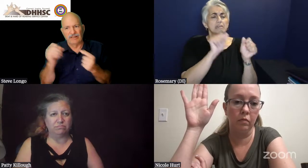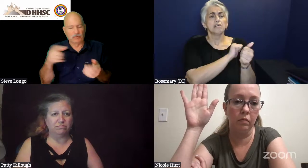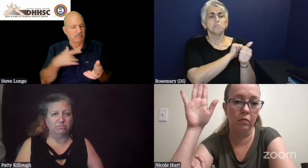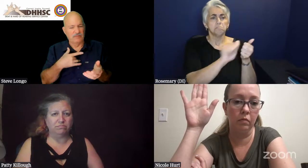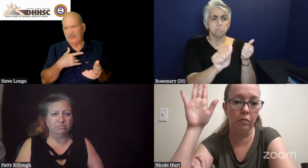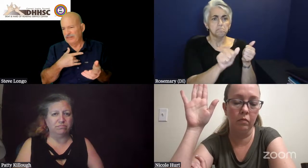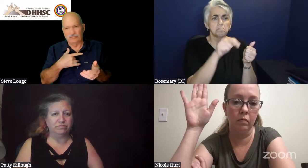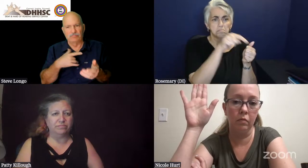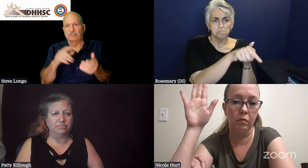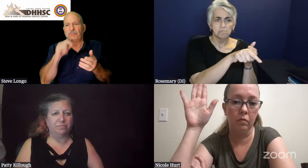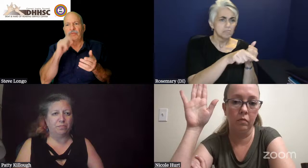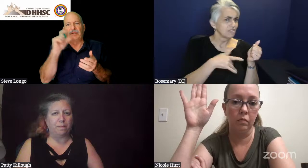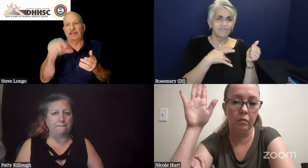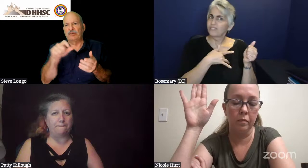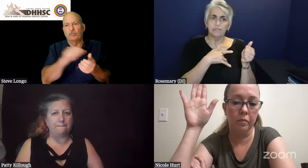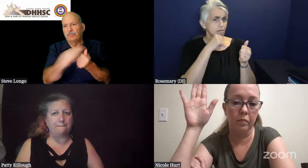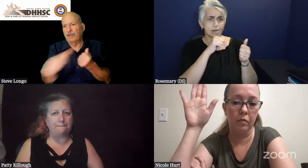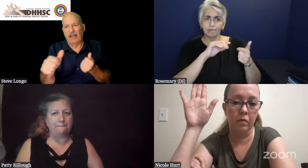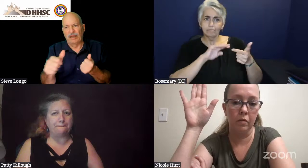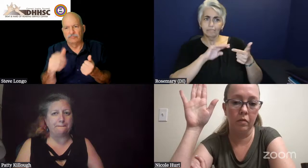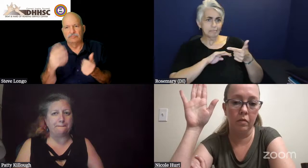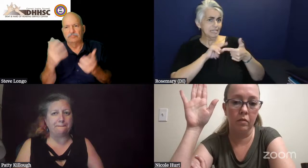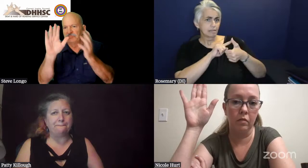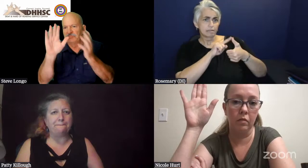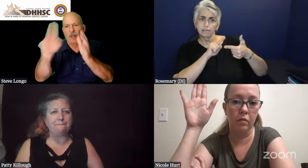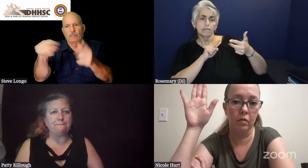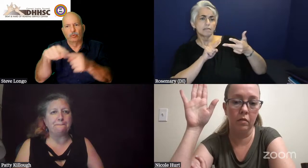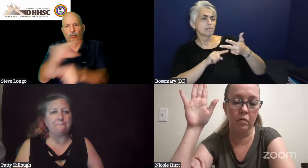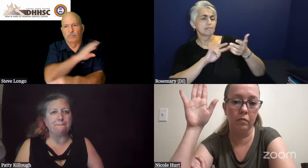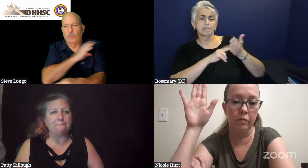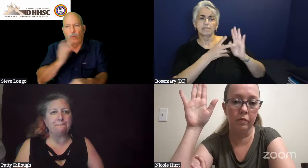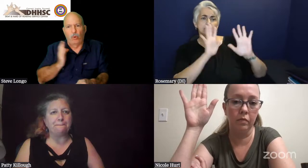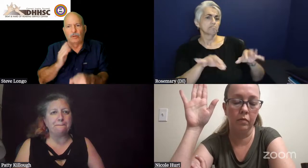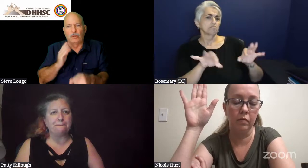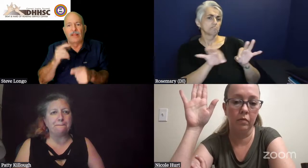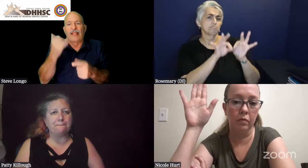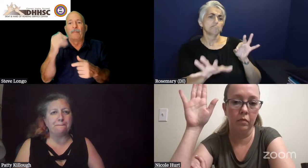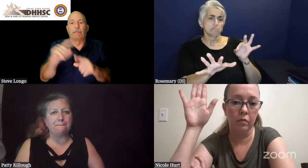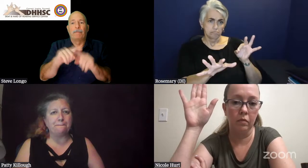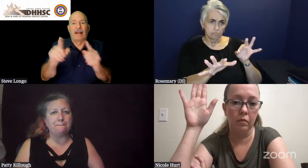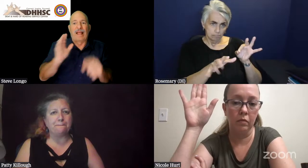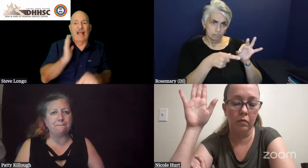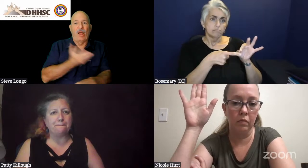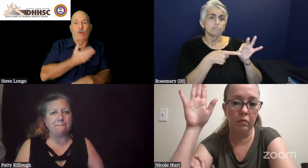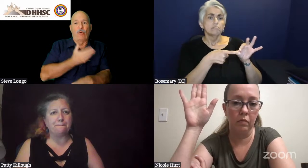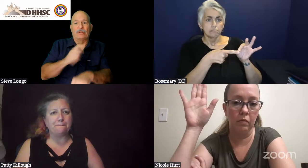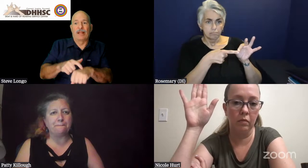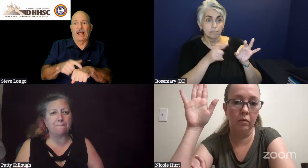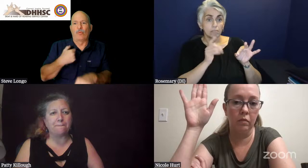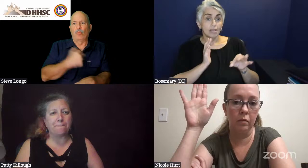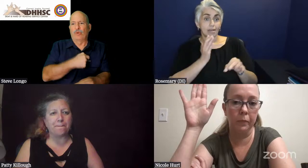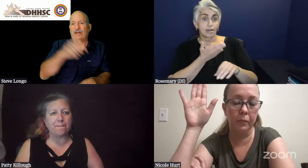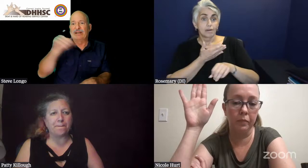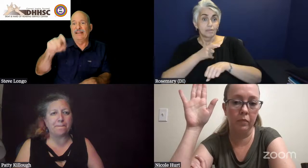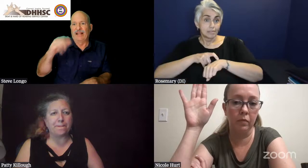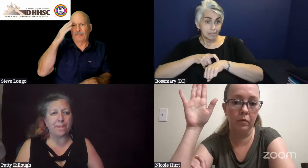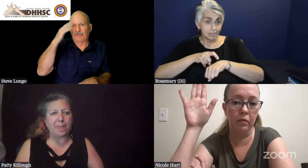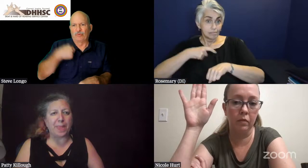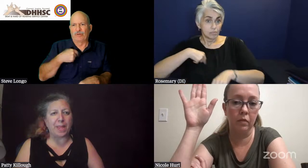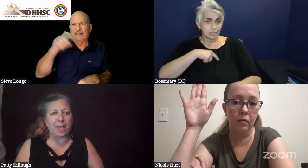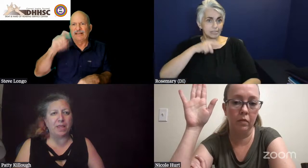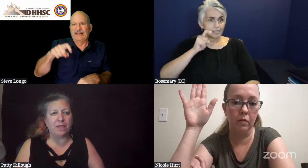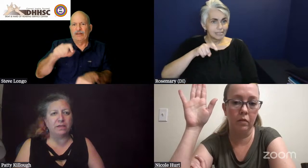That they have to have a good reason. If it doesn't meet those criteria, then it should not be